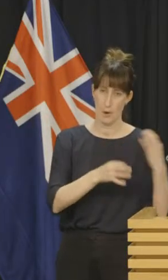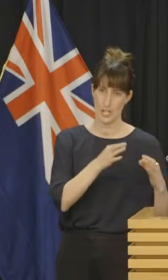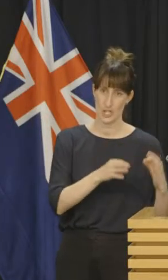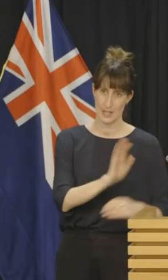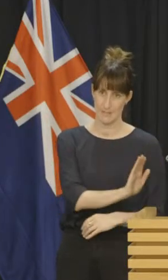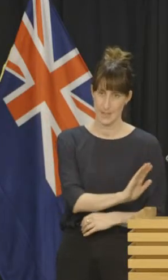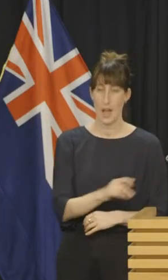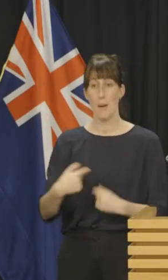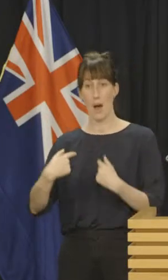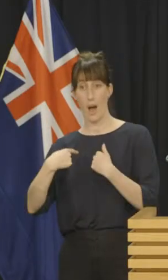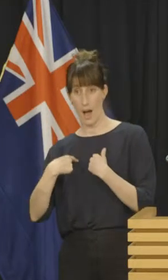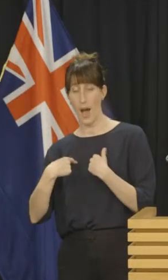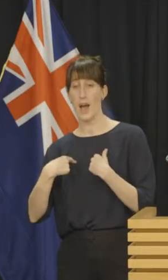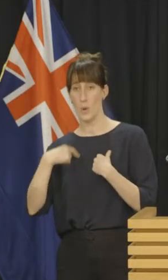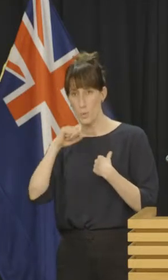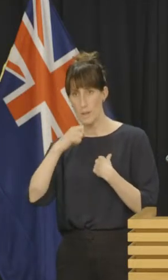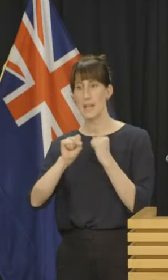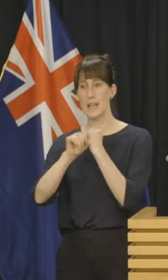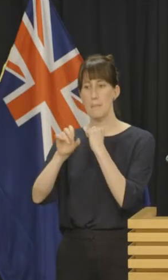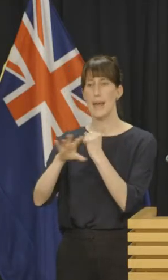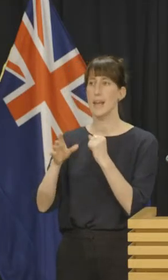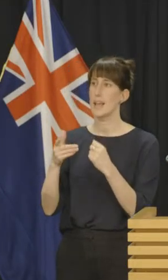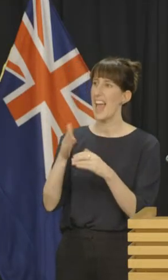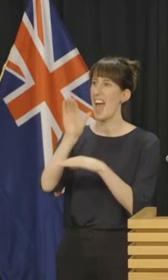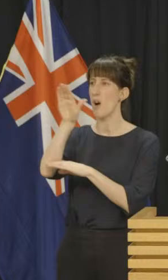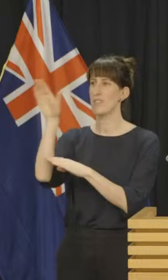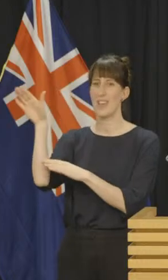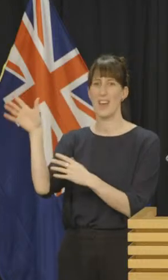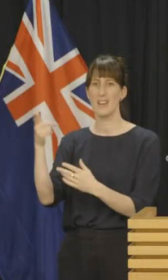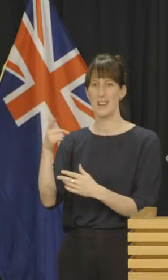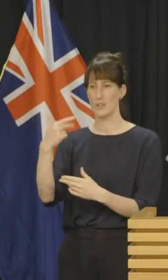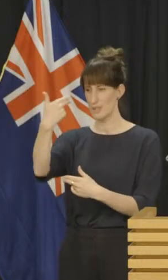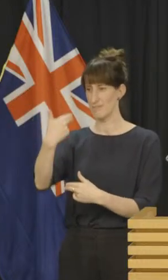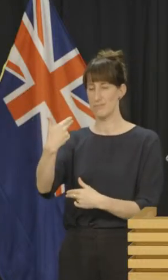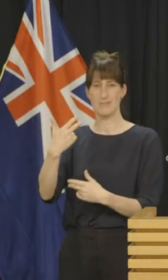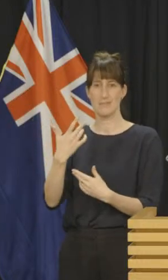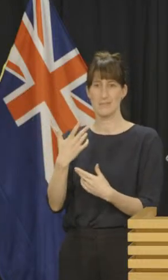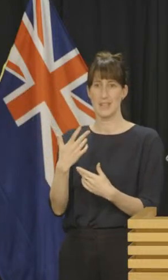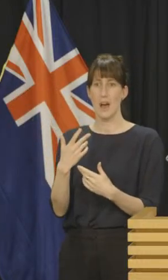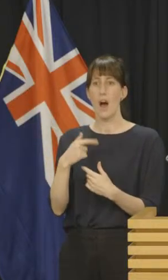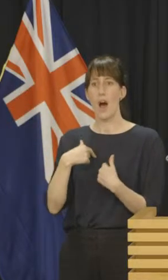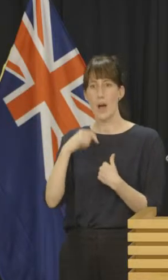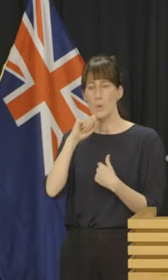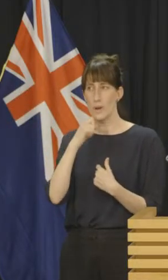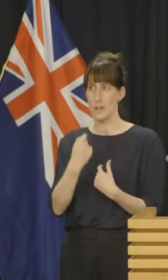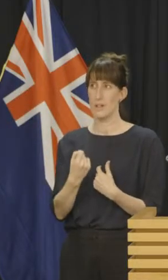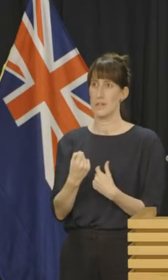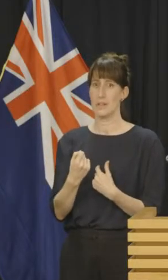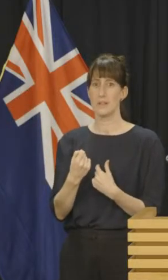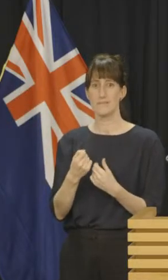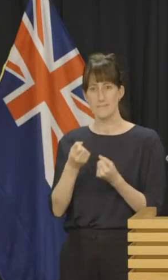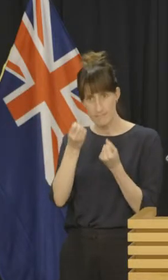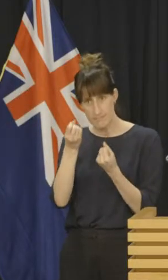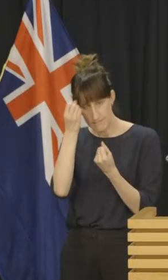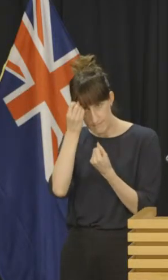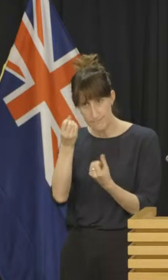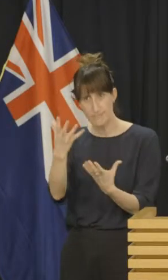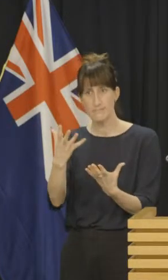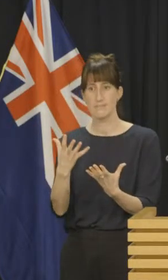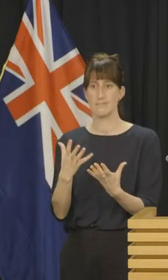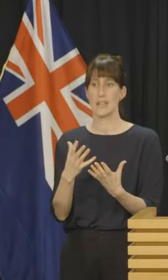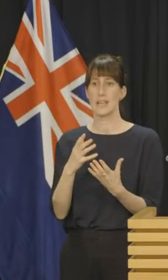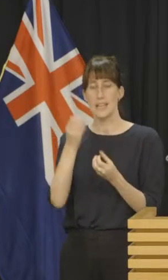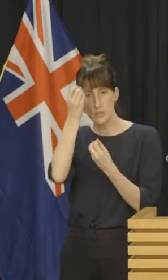trail to continue to answer your questions, and we'll look to schedule something probably weekly to make sure that I can keep you updated on the work that the